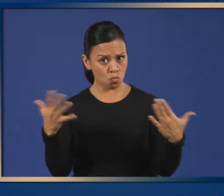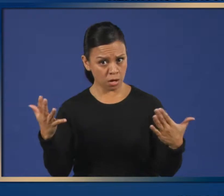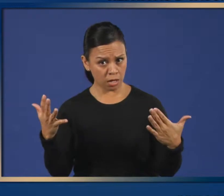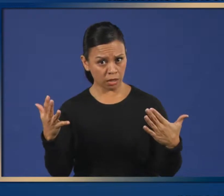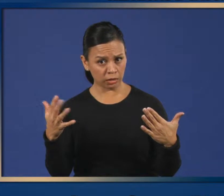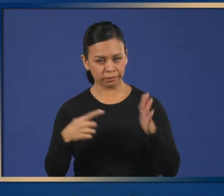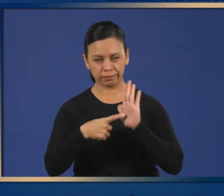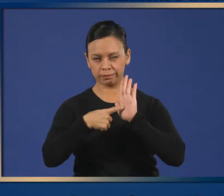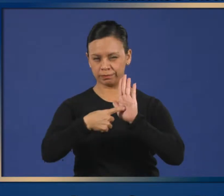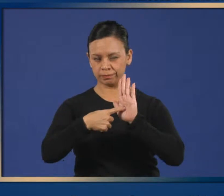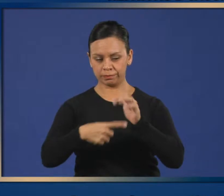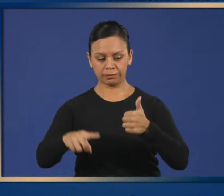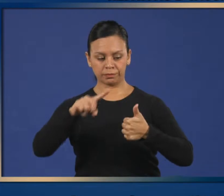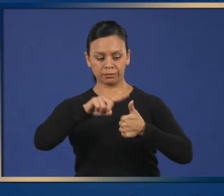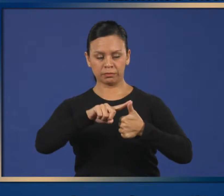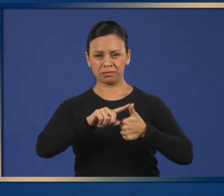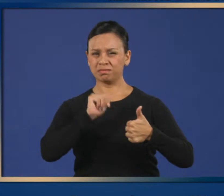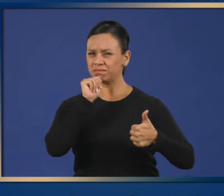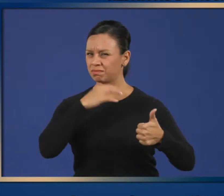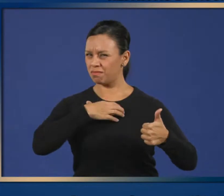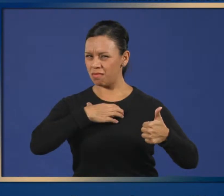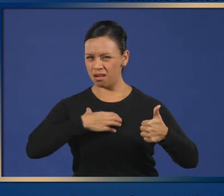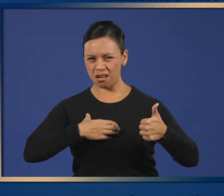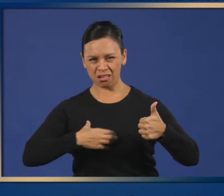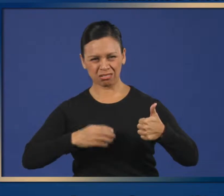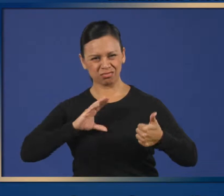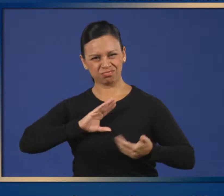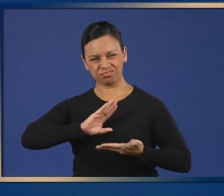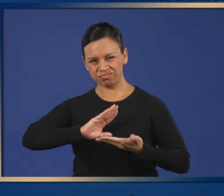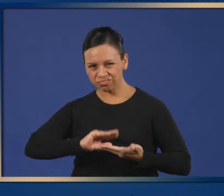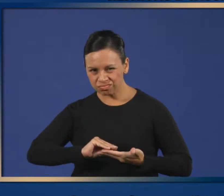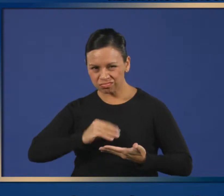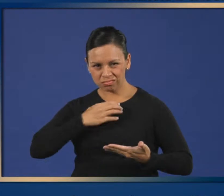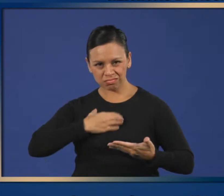to loss of appetite,